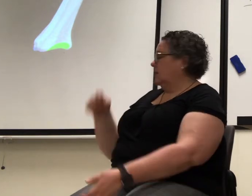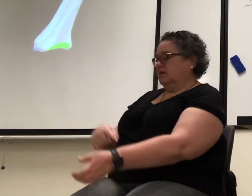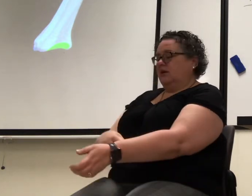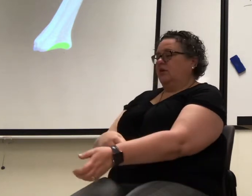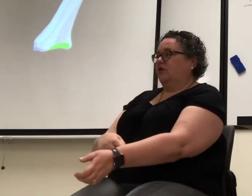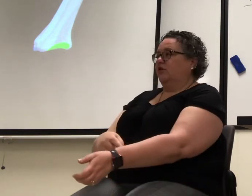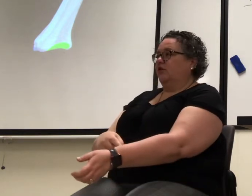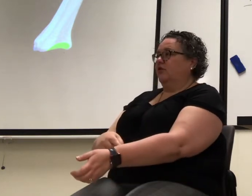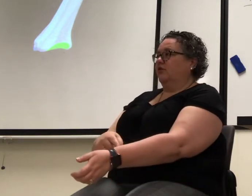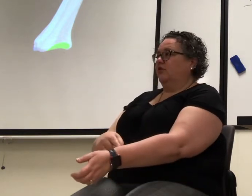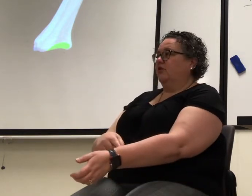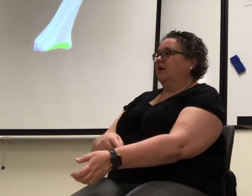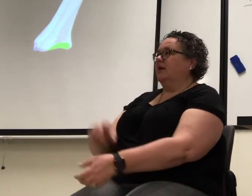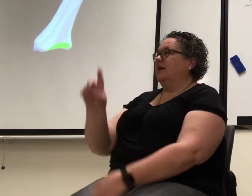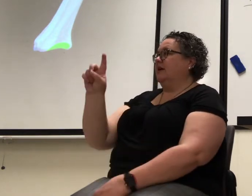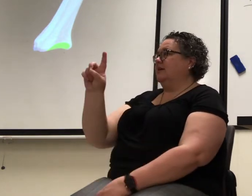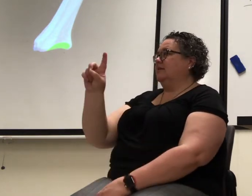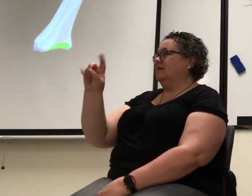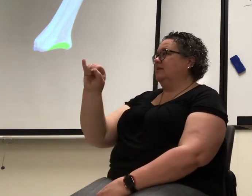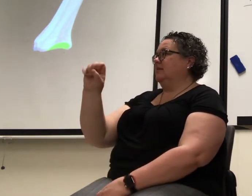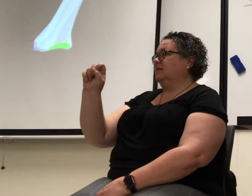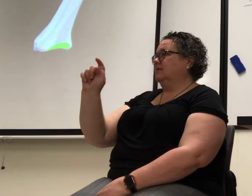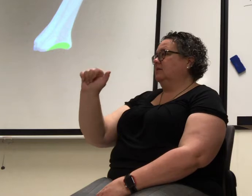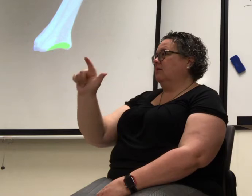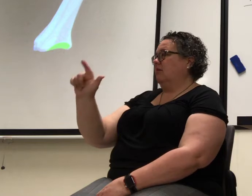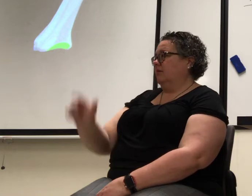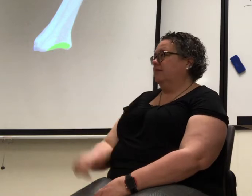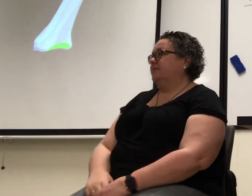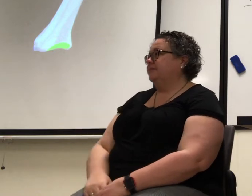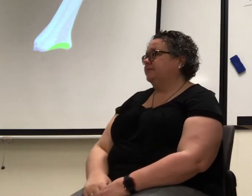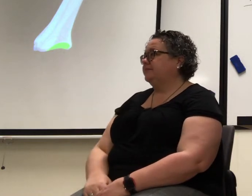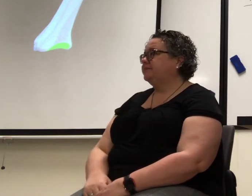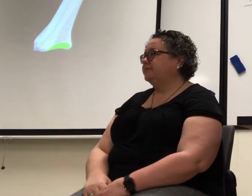Something of the ulna. So